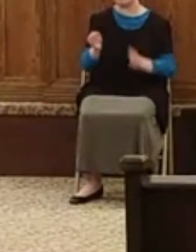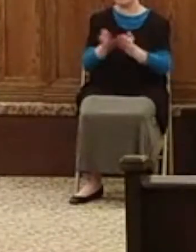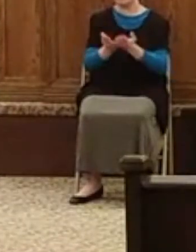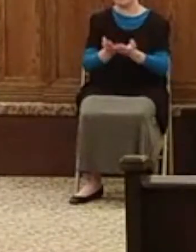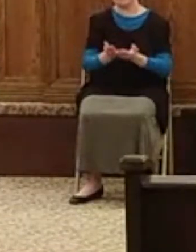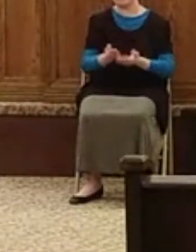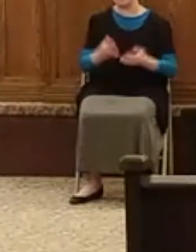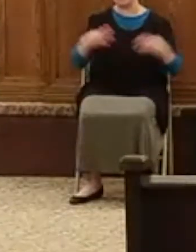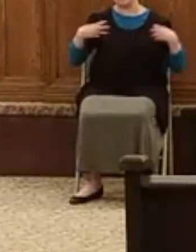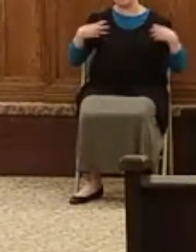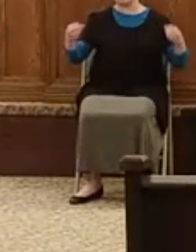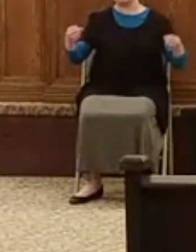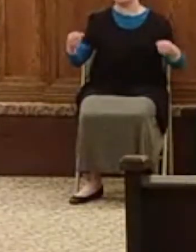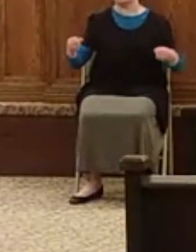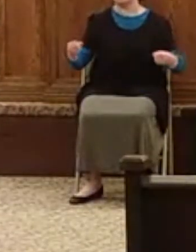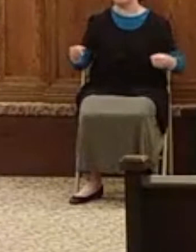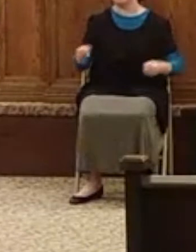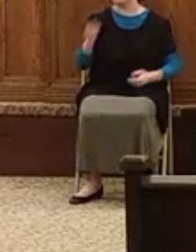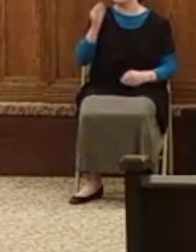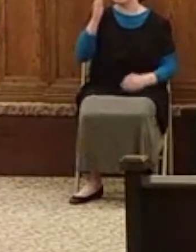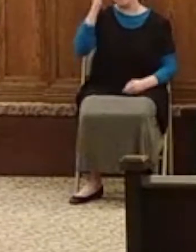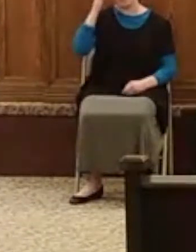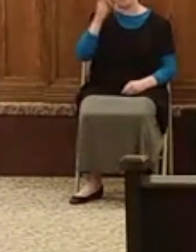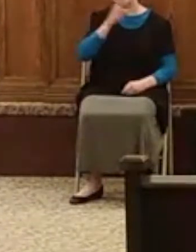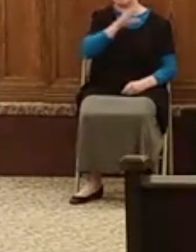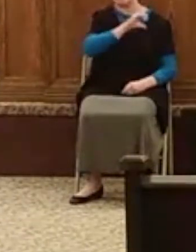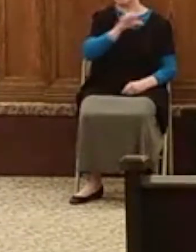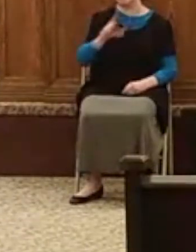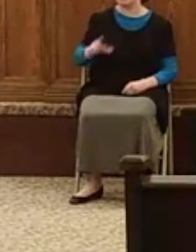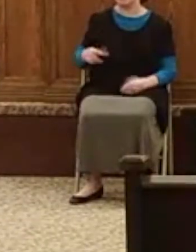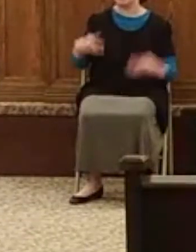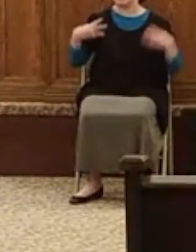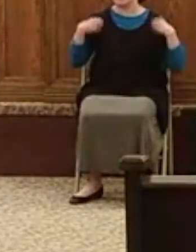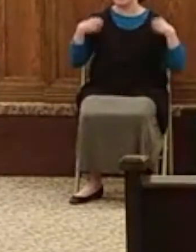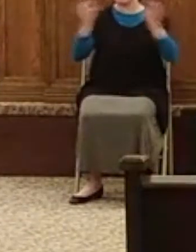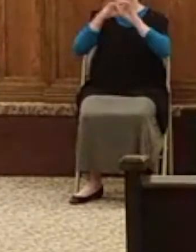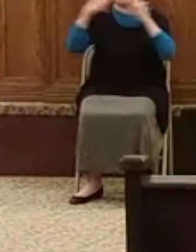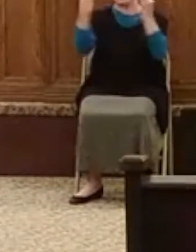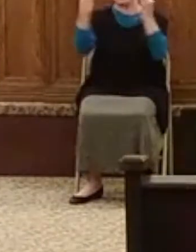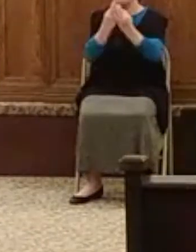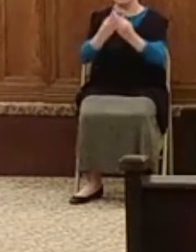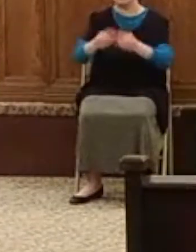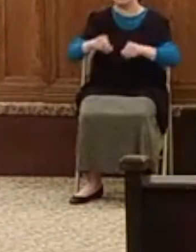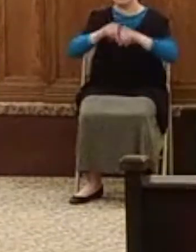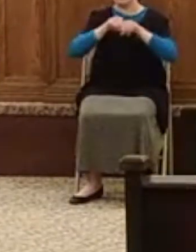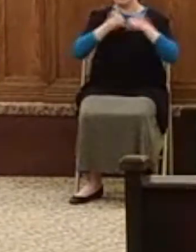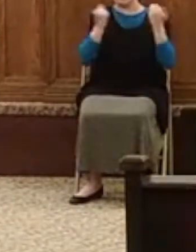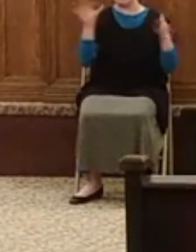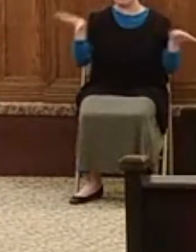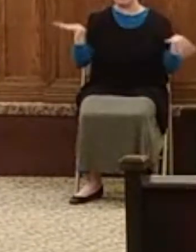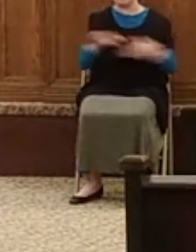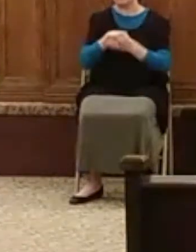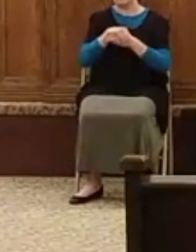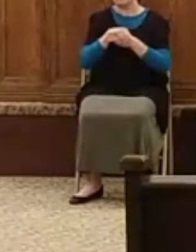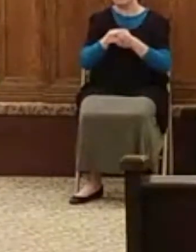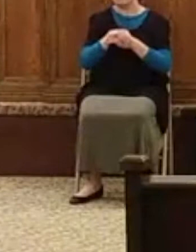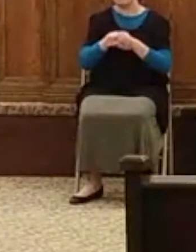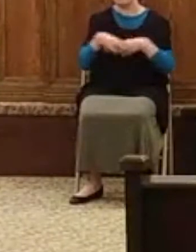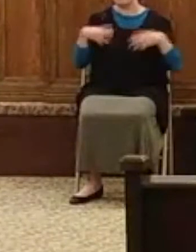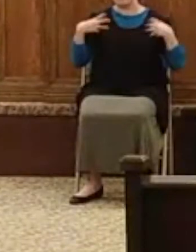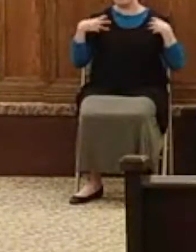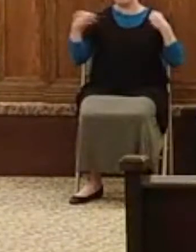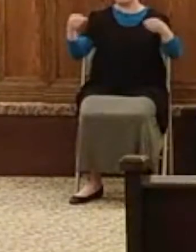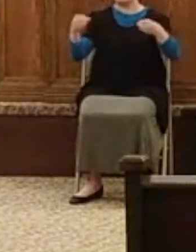His word and He healed them. They need to know that the word of the Lord can heal their family, can heal their broken marriage, can